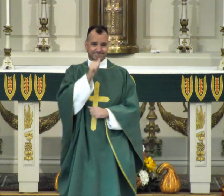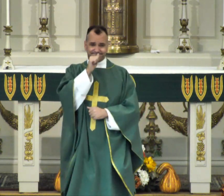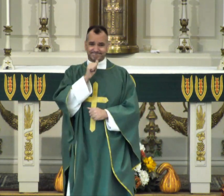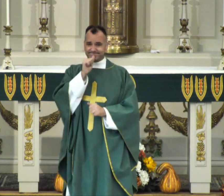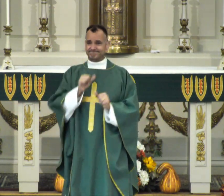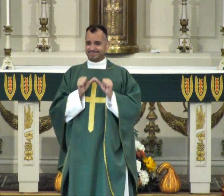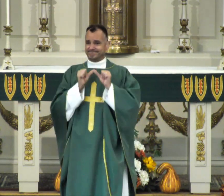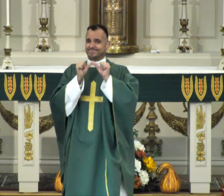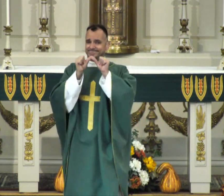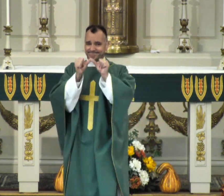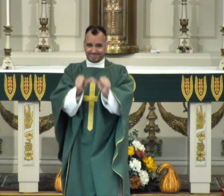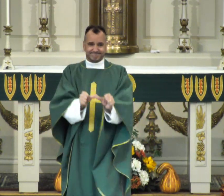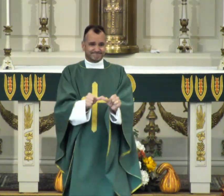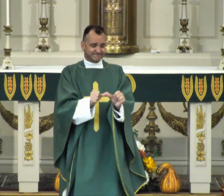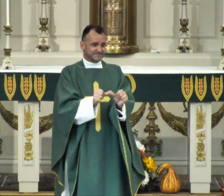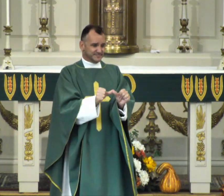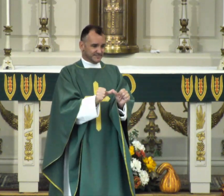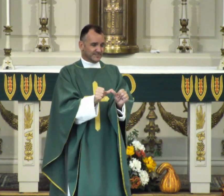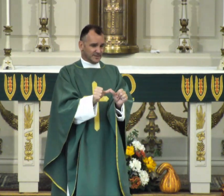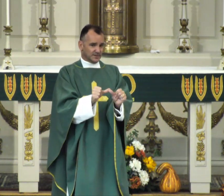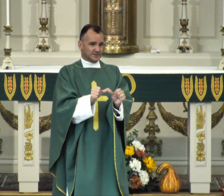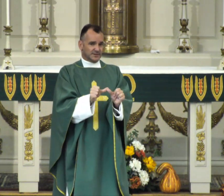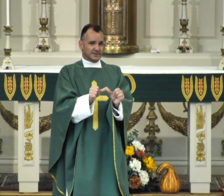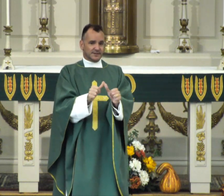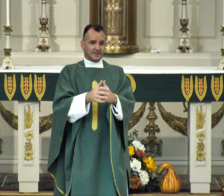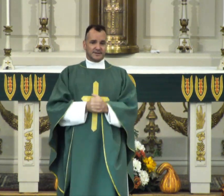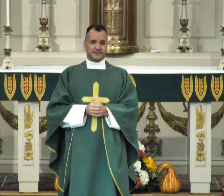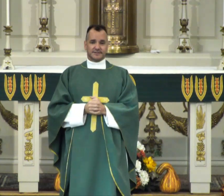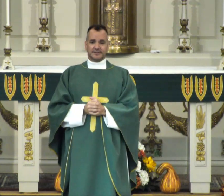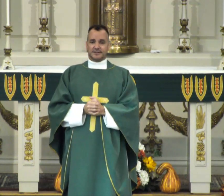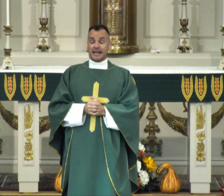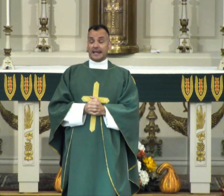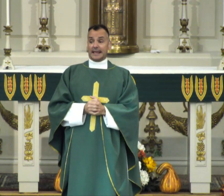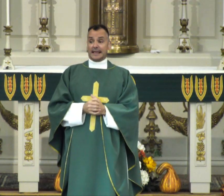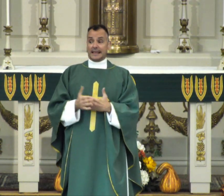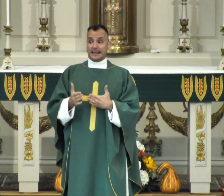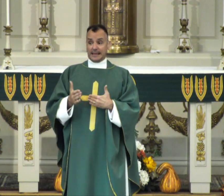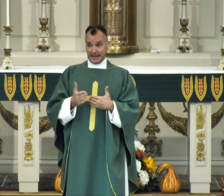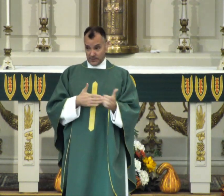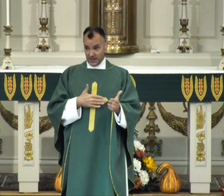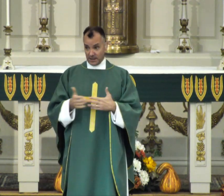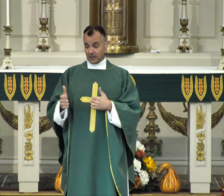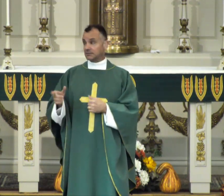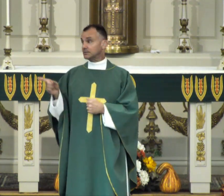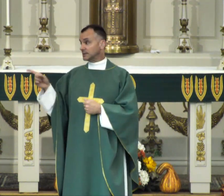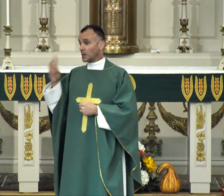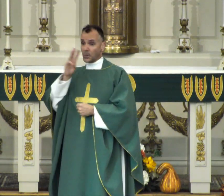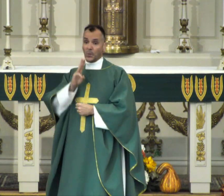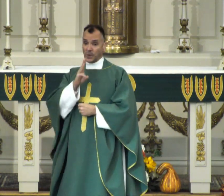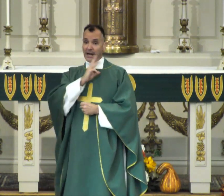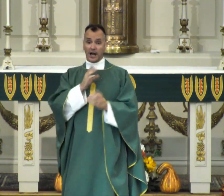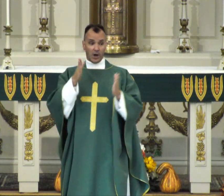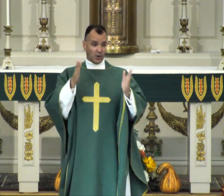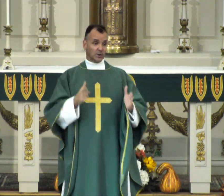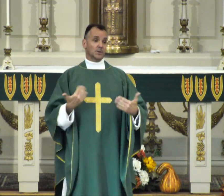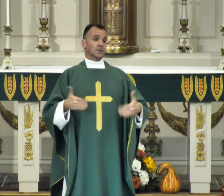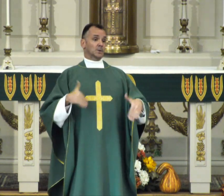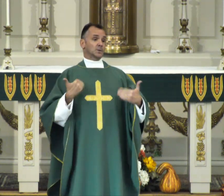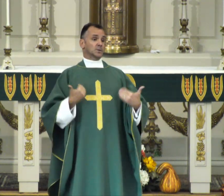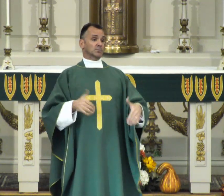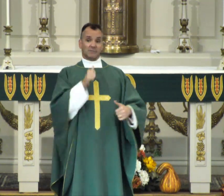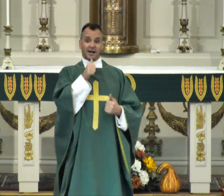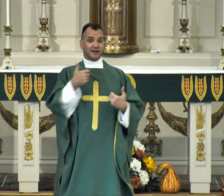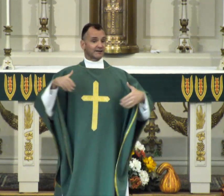going to become sore and tired and overwhelmed and push your body to the limits. We have to do the same with